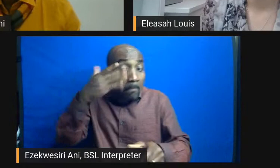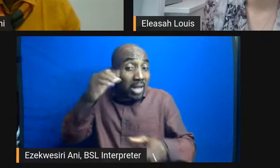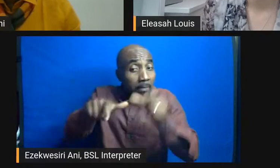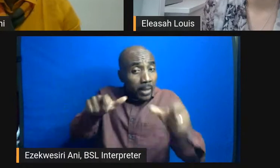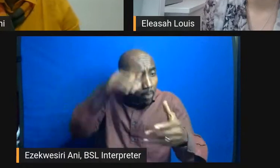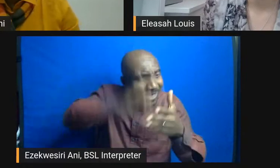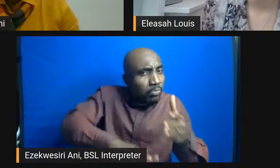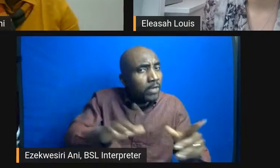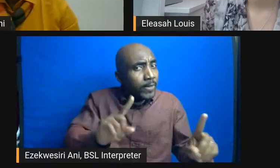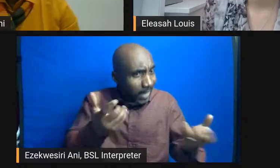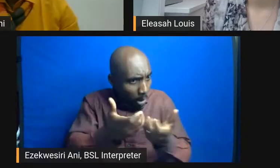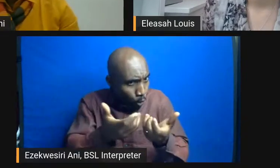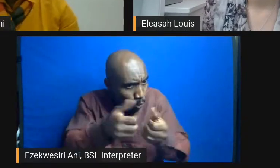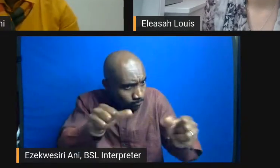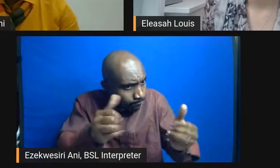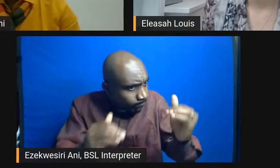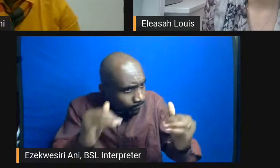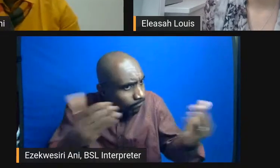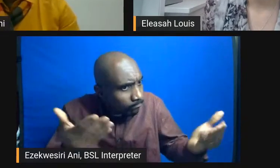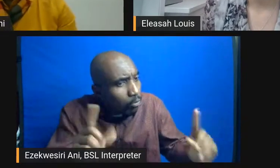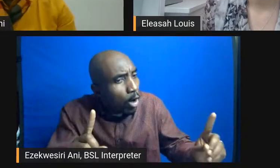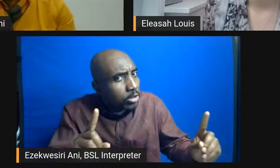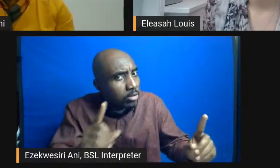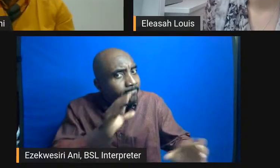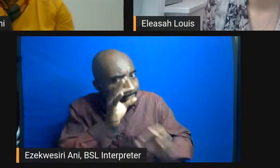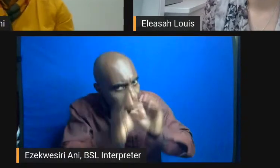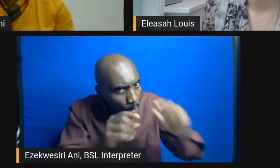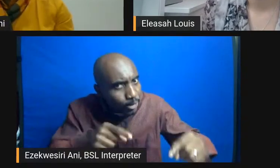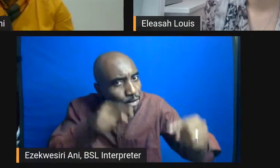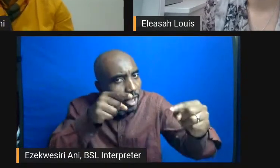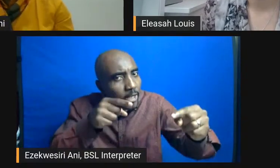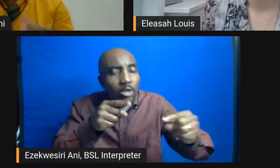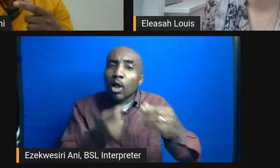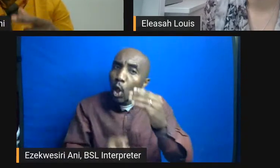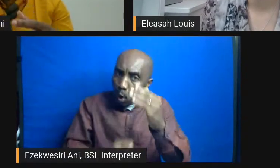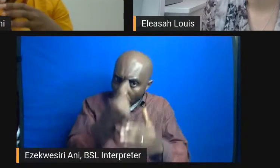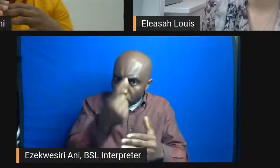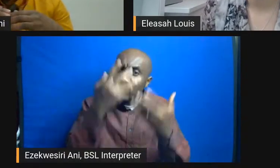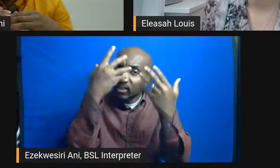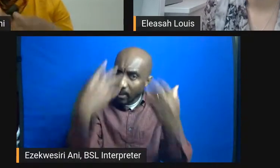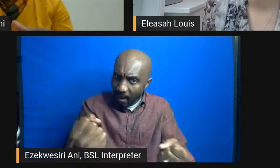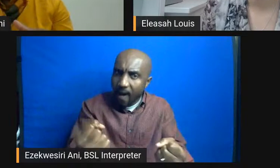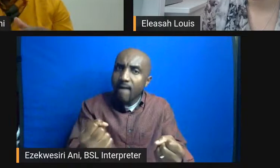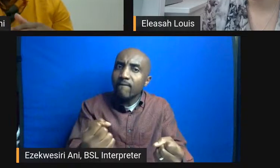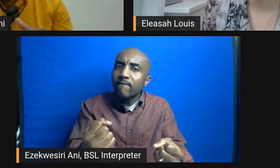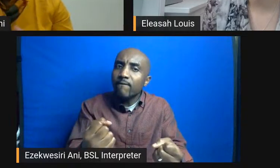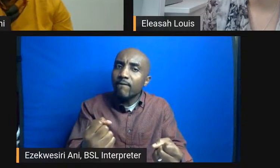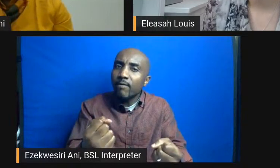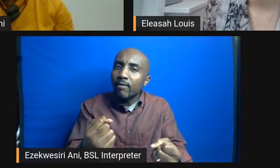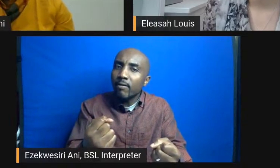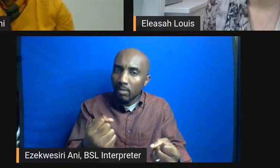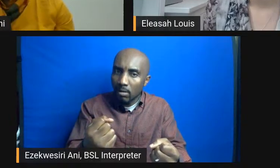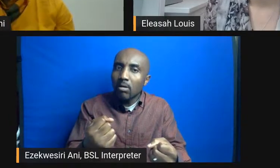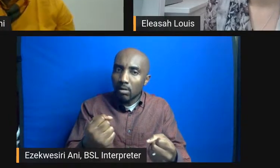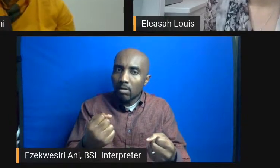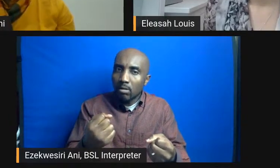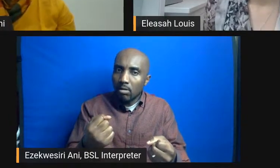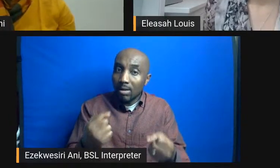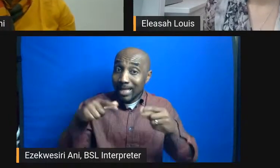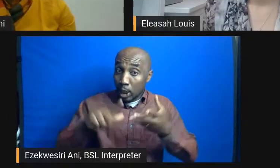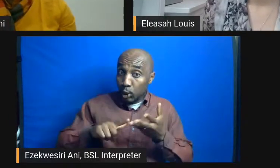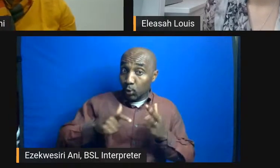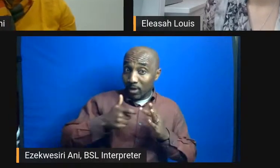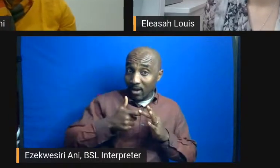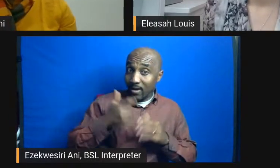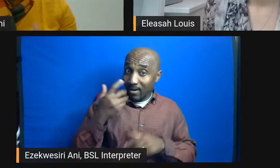right? So yeah, and I think those opportunities exist both at the country level here, but also when